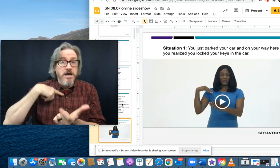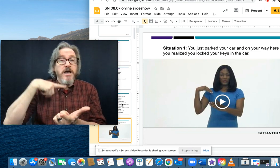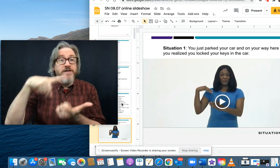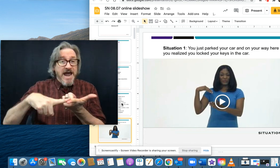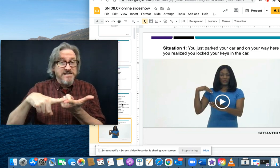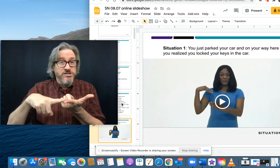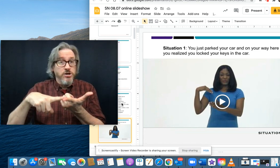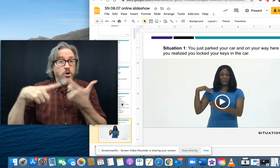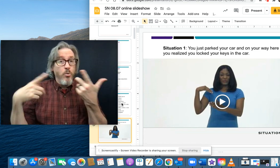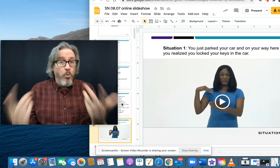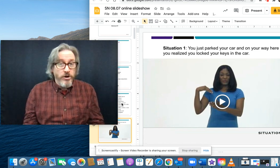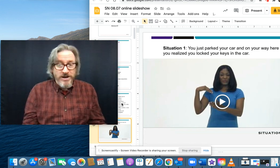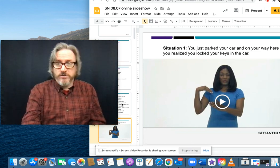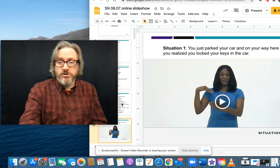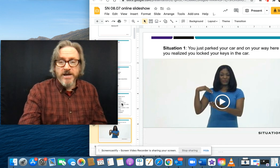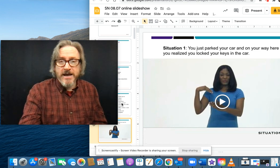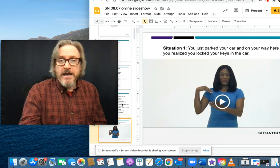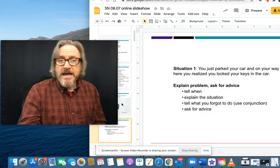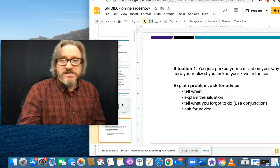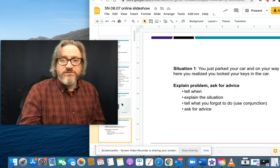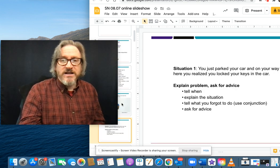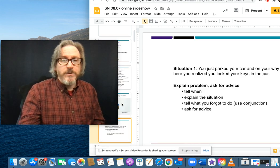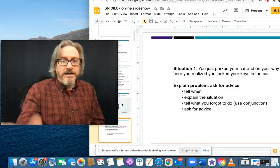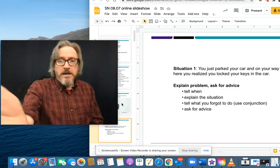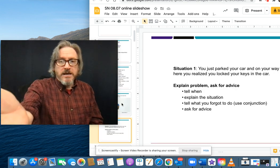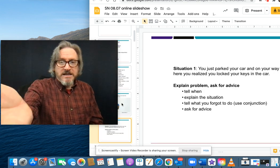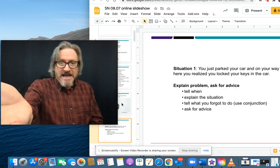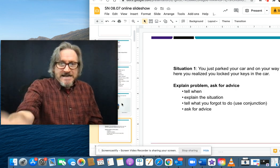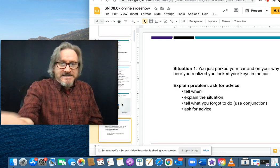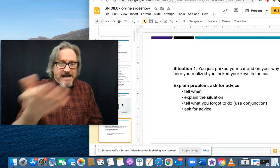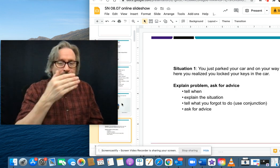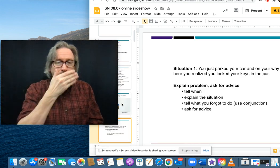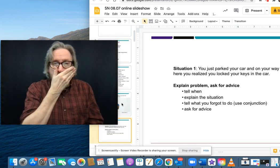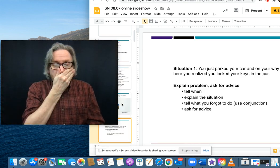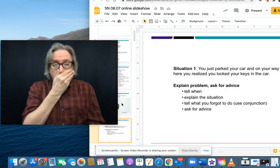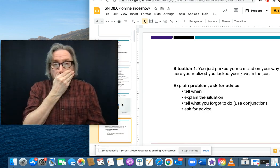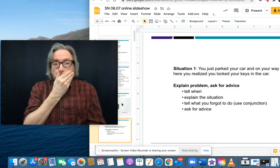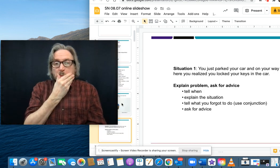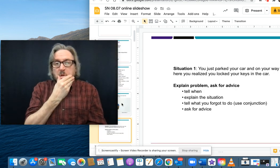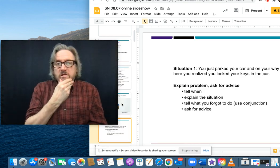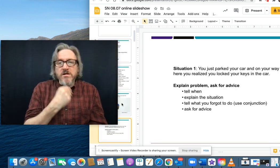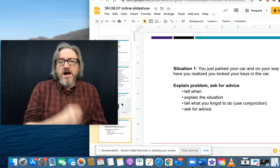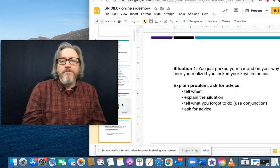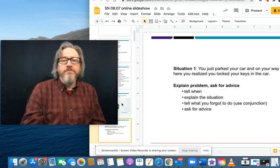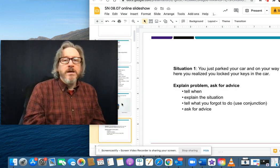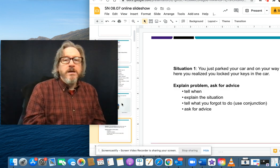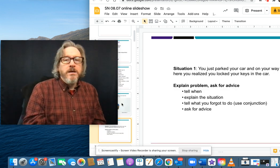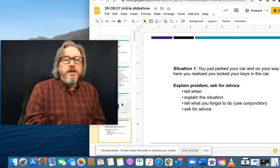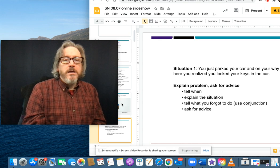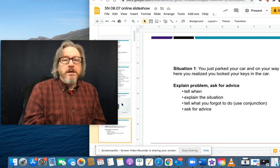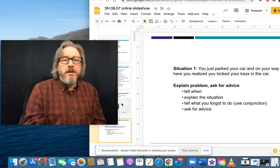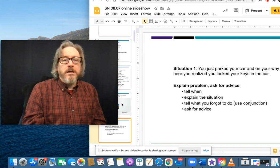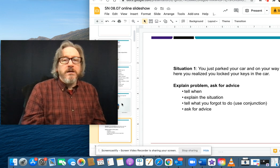in, then asks, what do I do? So again, it's following that same thing.